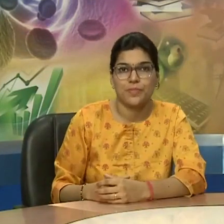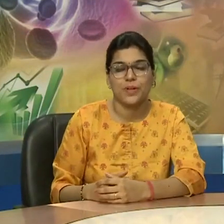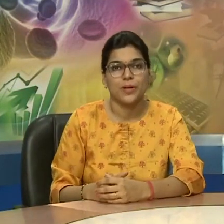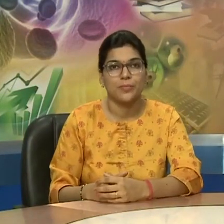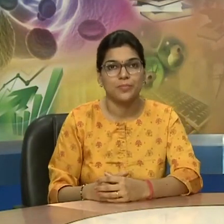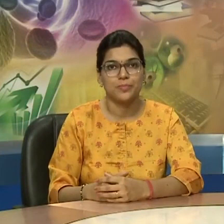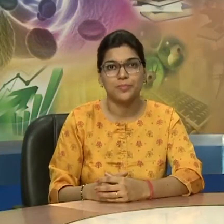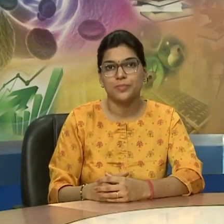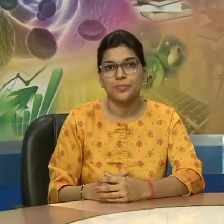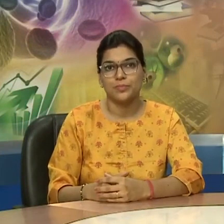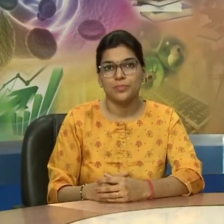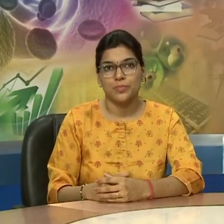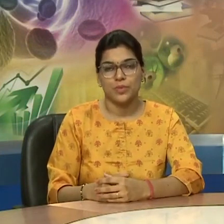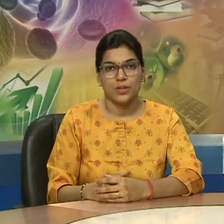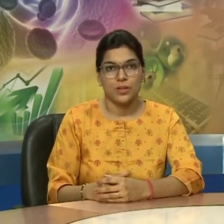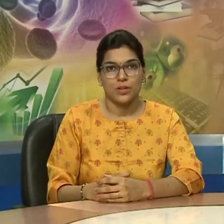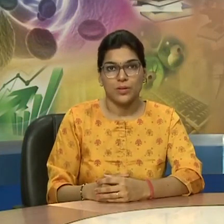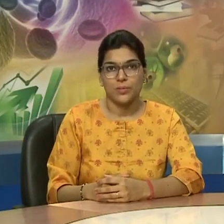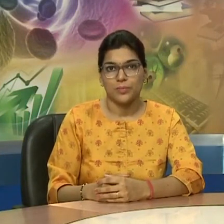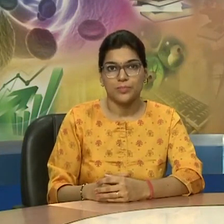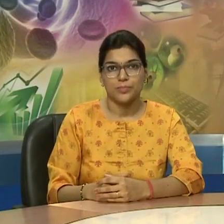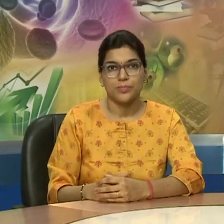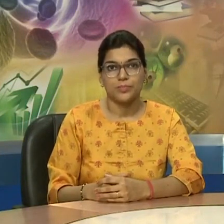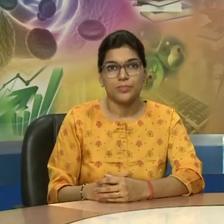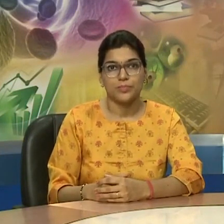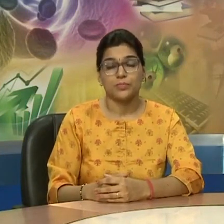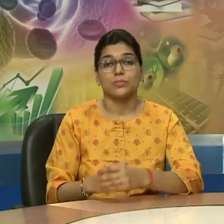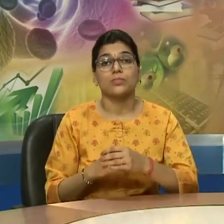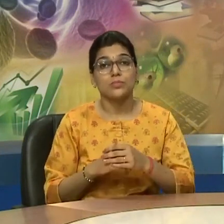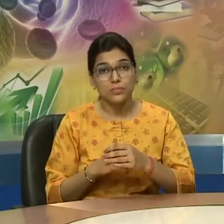neem leaf chutney was the part of his everyday diet.